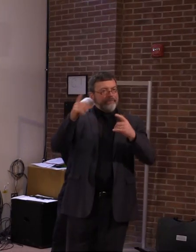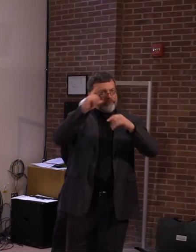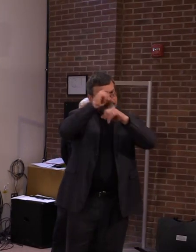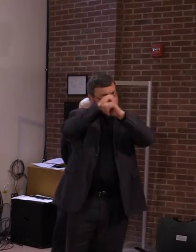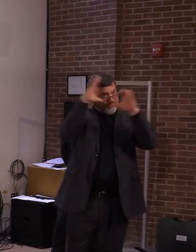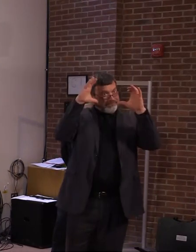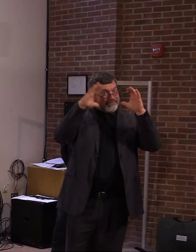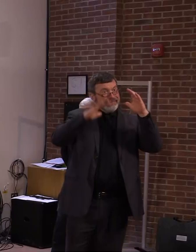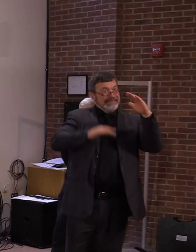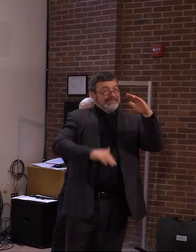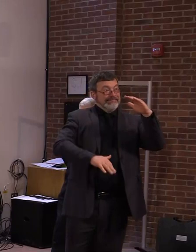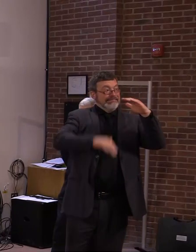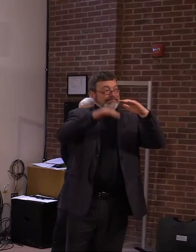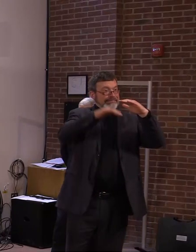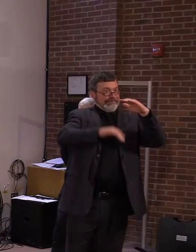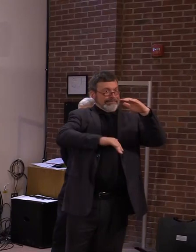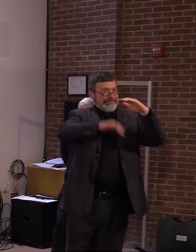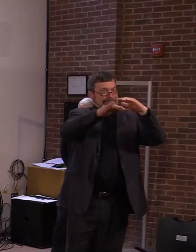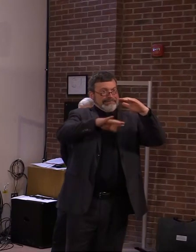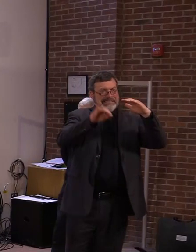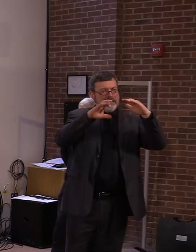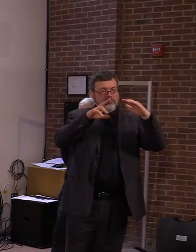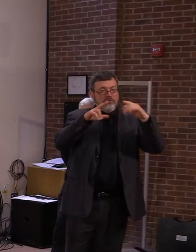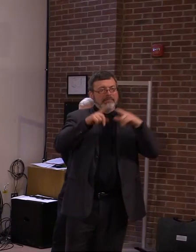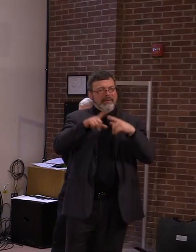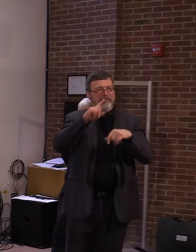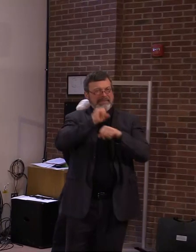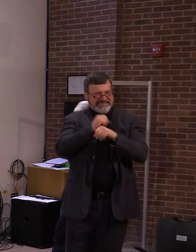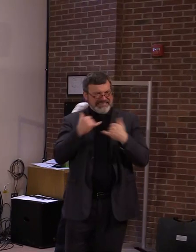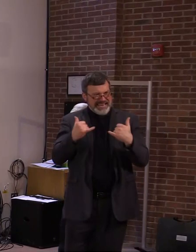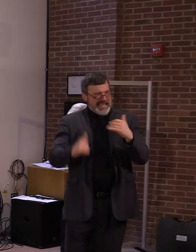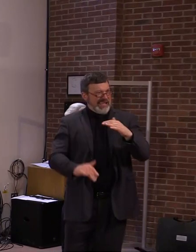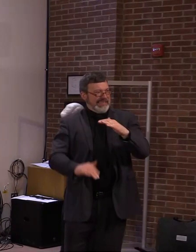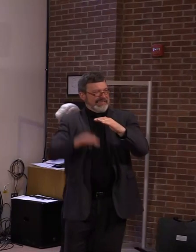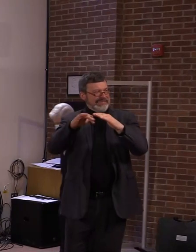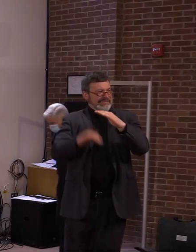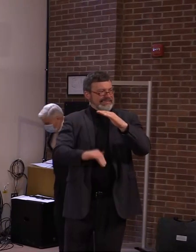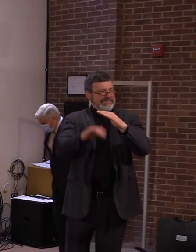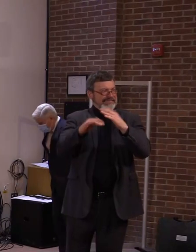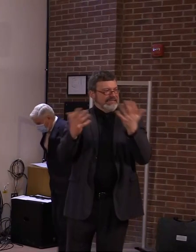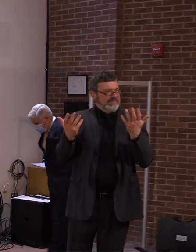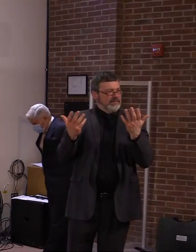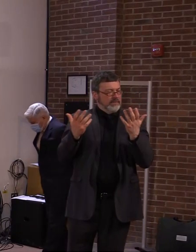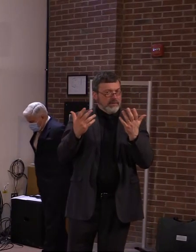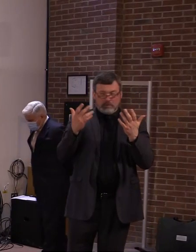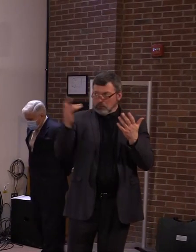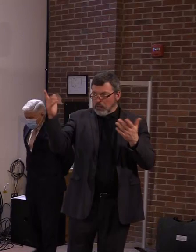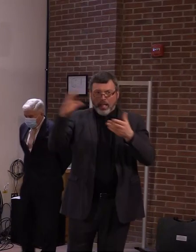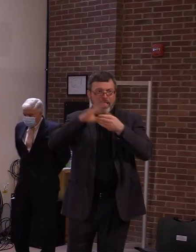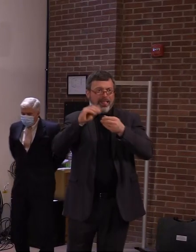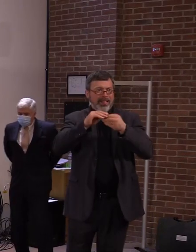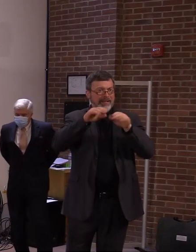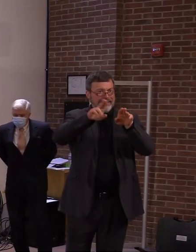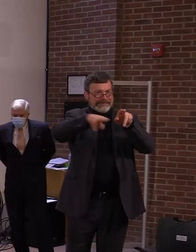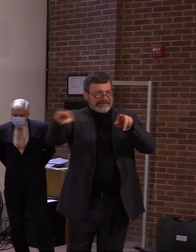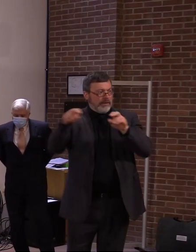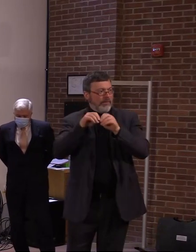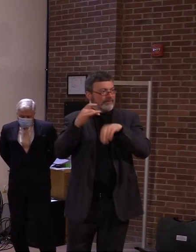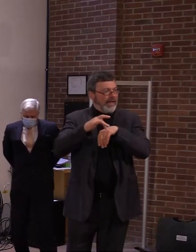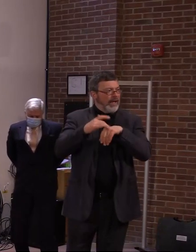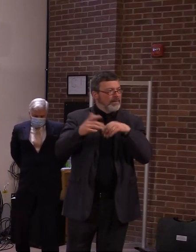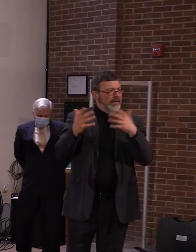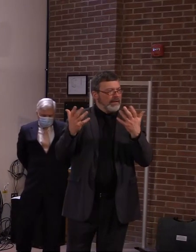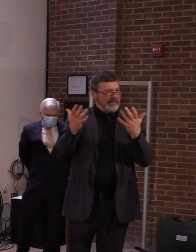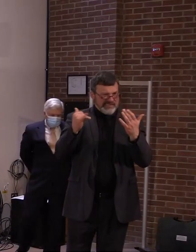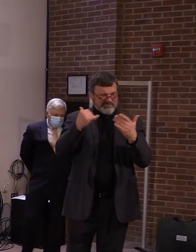but it sounds like some of that is due to us bringing some more online. I'm just wondering if a month later, seeing that we've doubled our number of